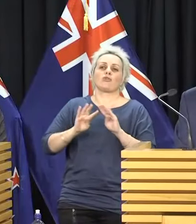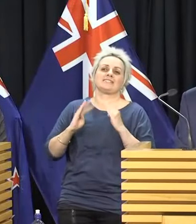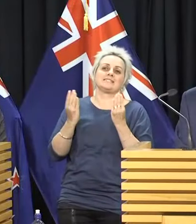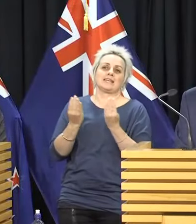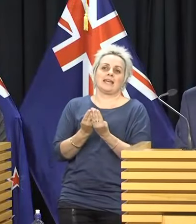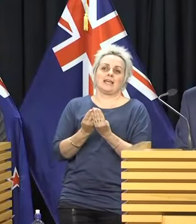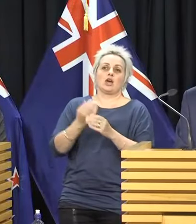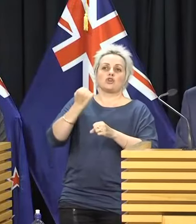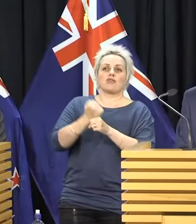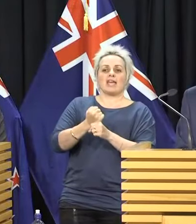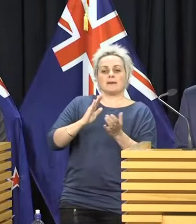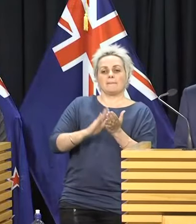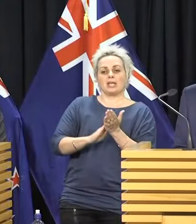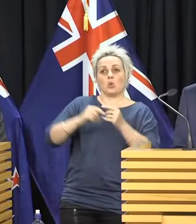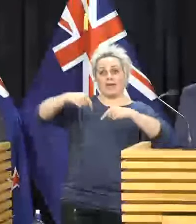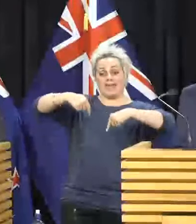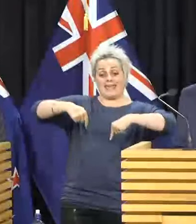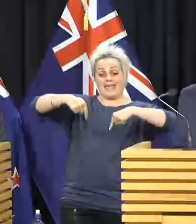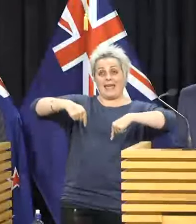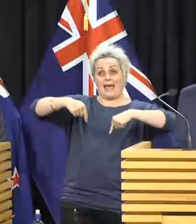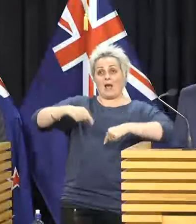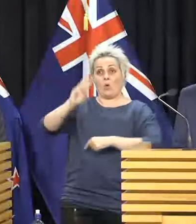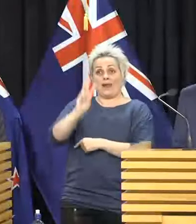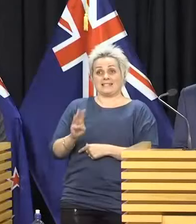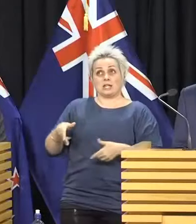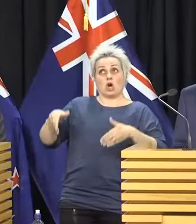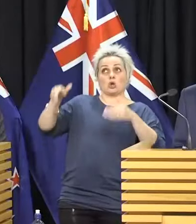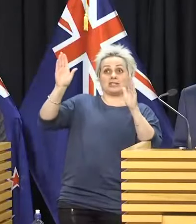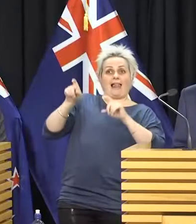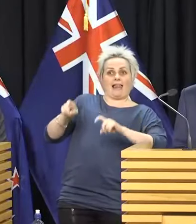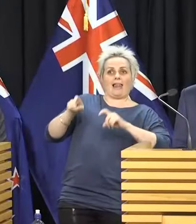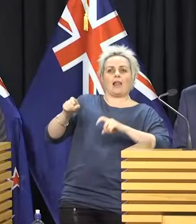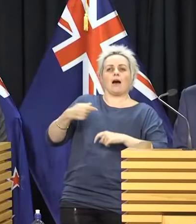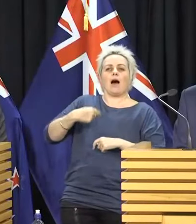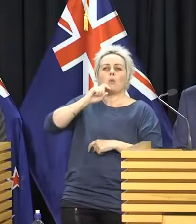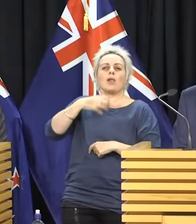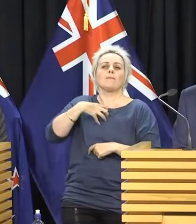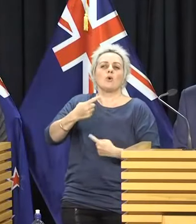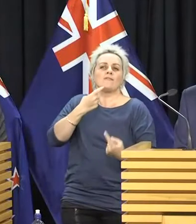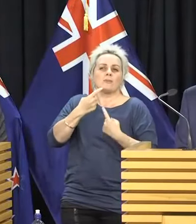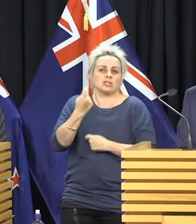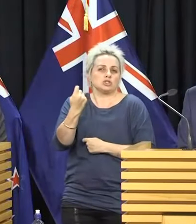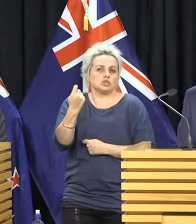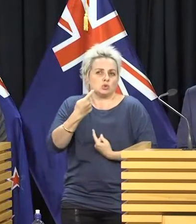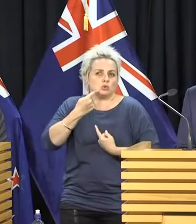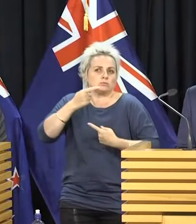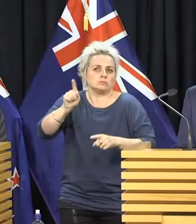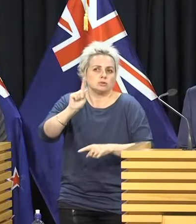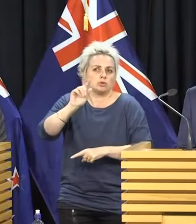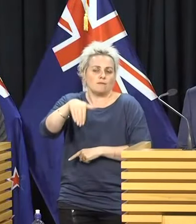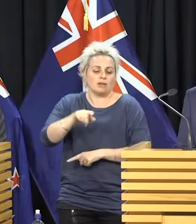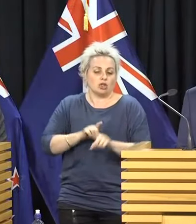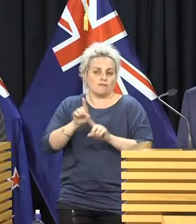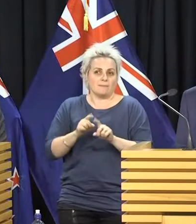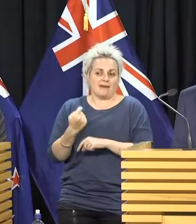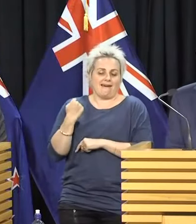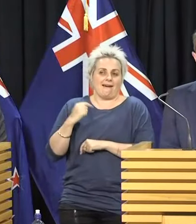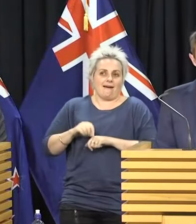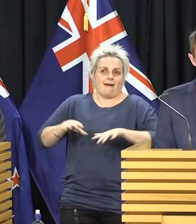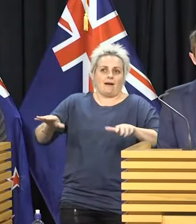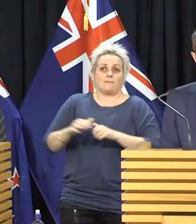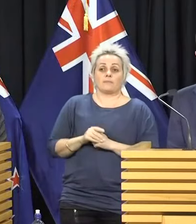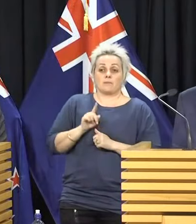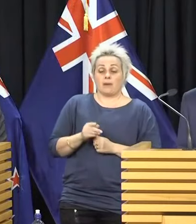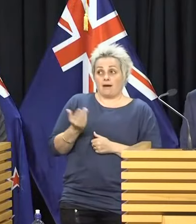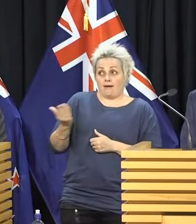Grand Mercure here in Wellington. I will provide some more information around the November cluster shortly. But moving now to the case that the Minister